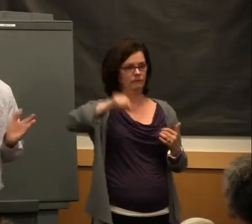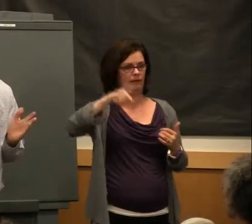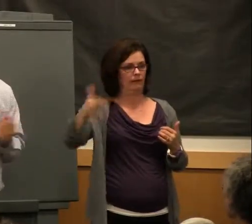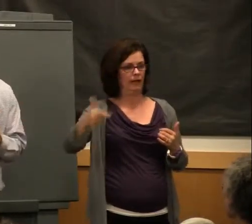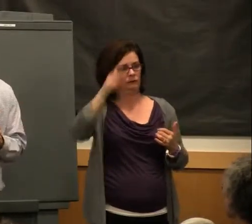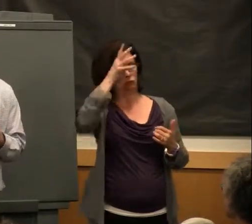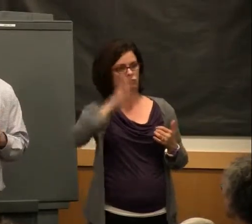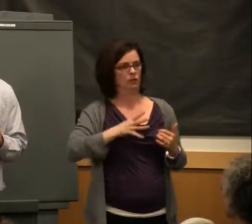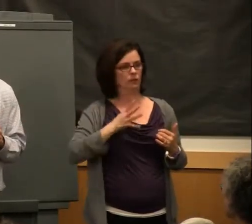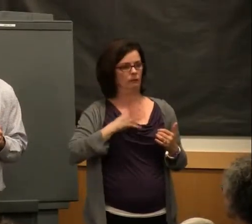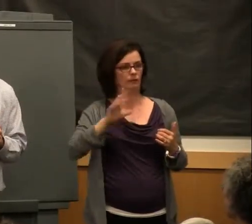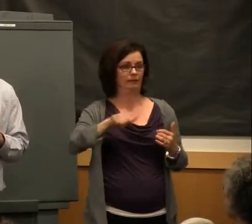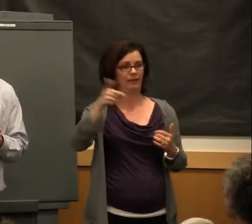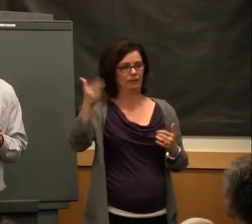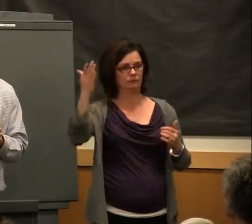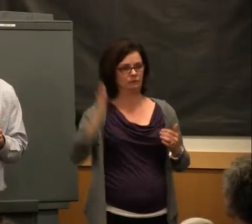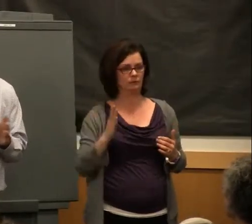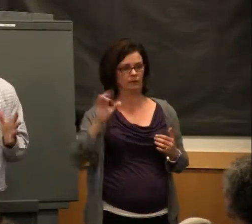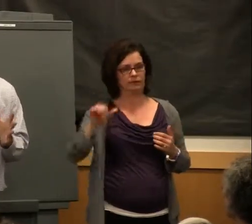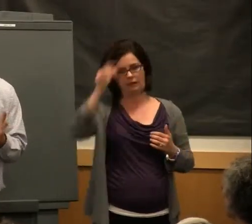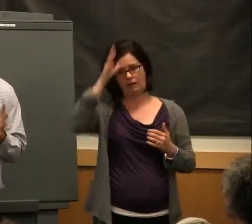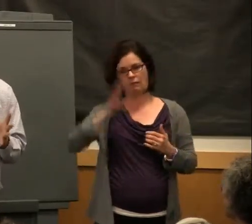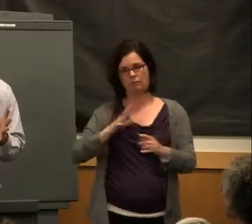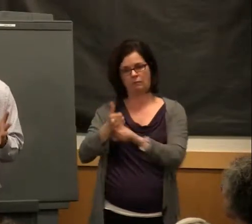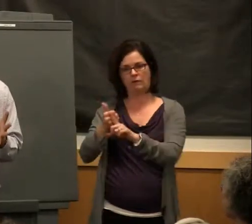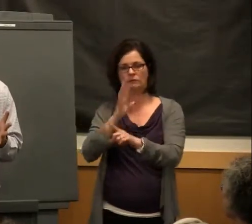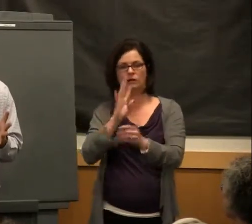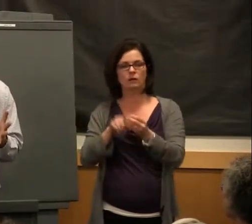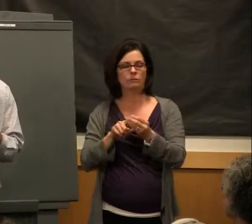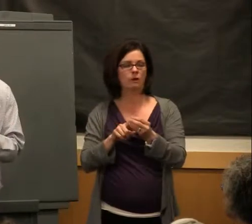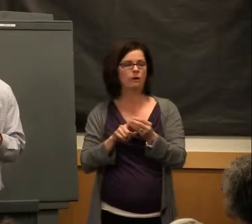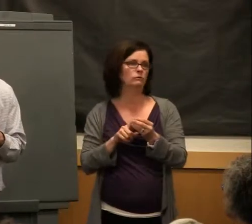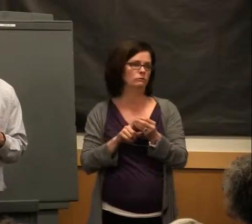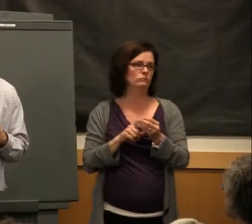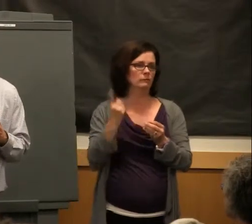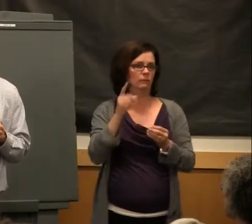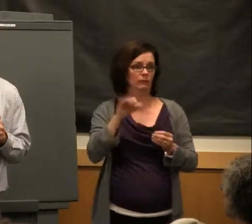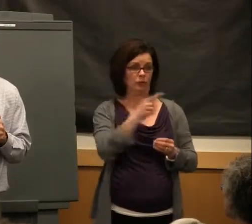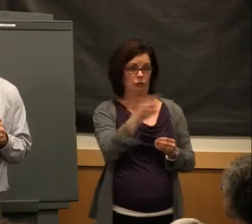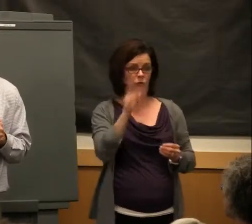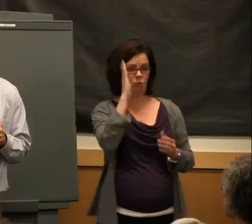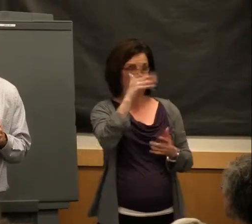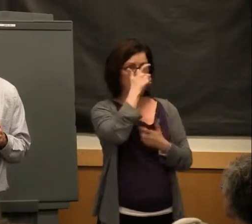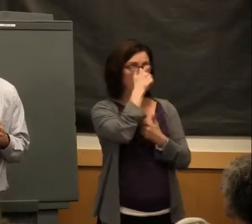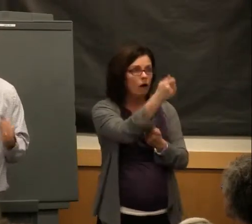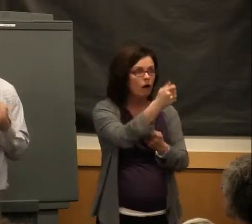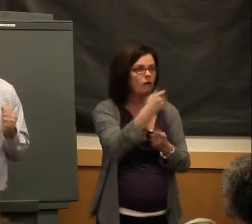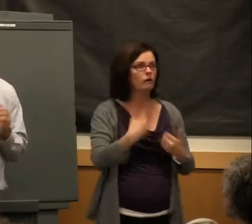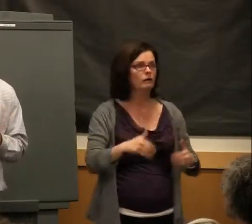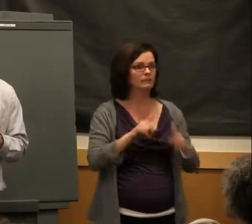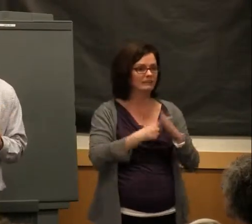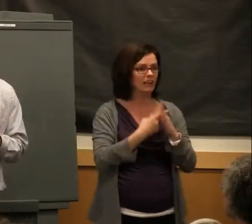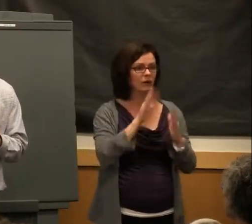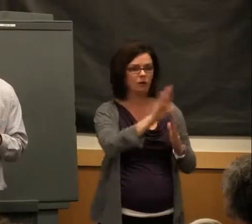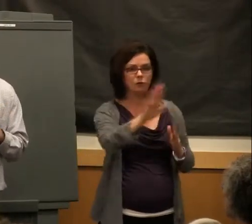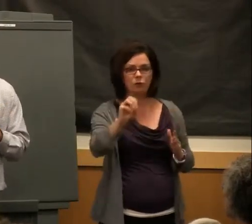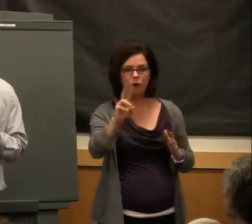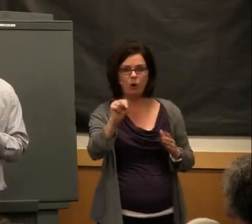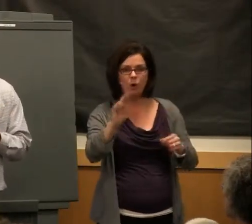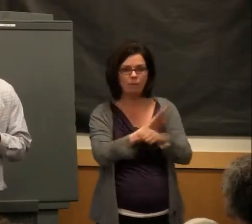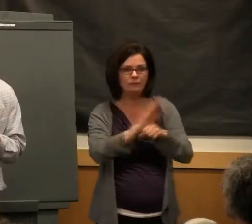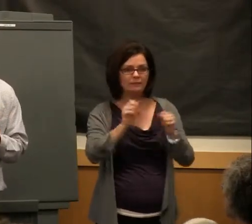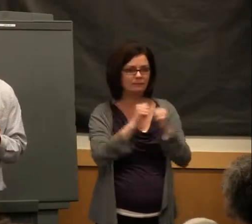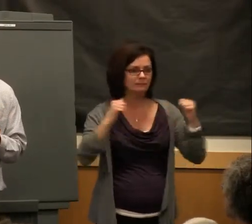presenter, who will be talking about probably something that will be of great interest to you, and that is starting your own business